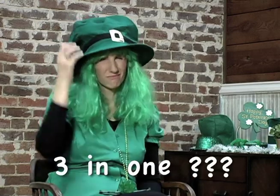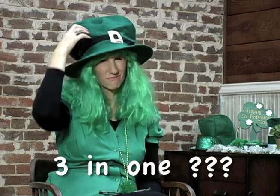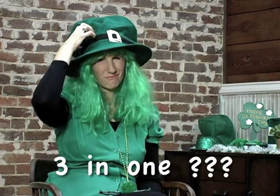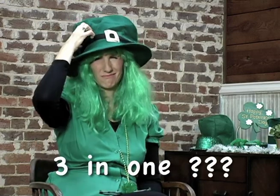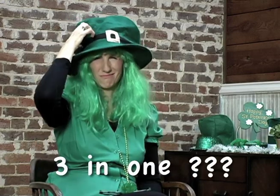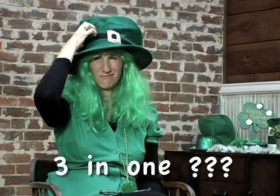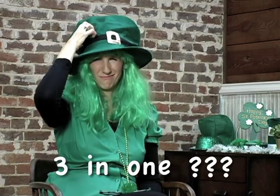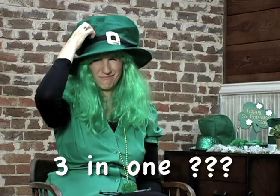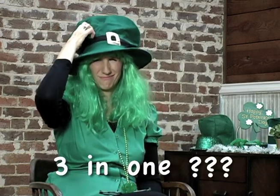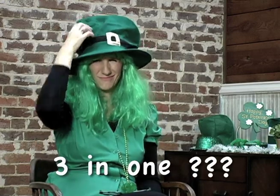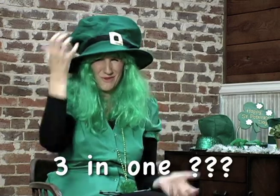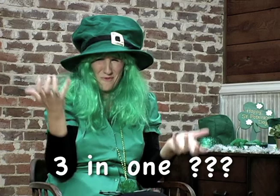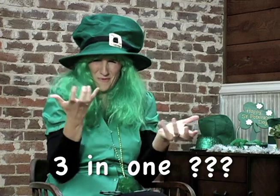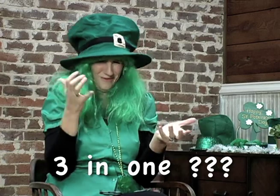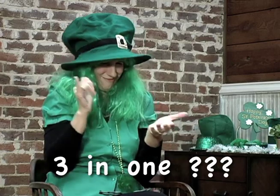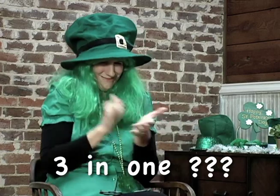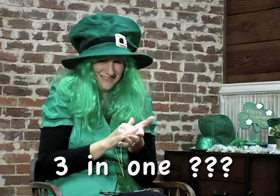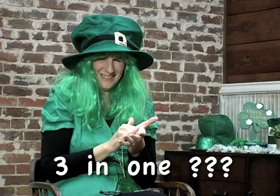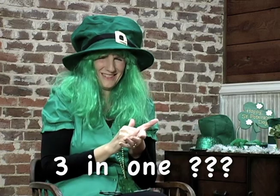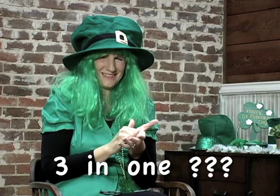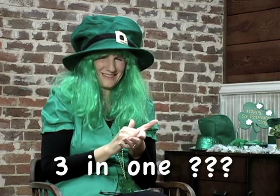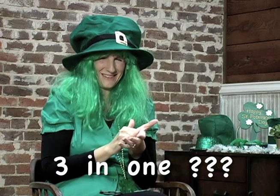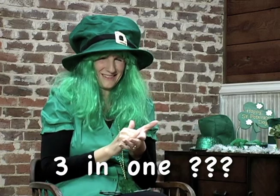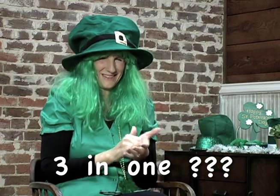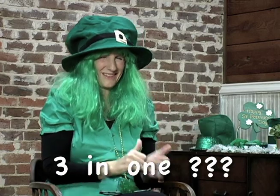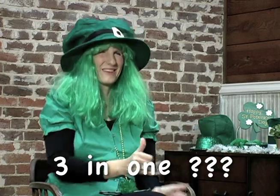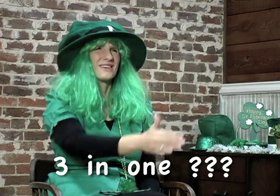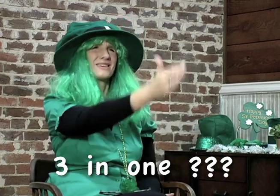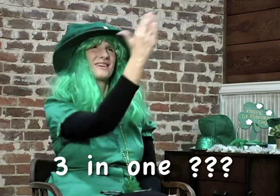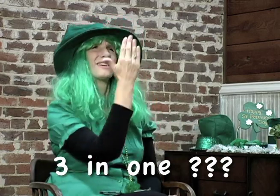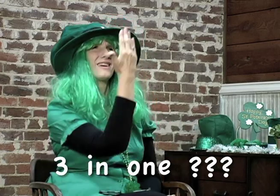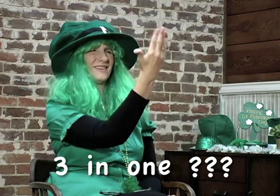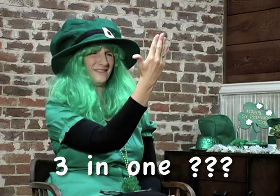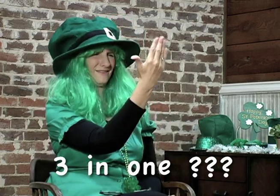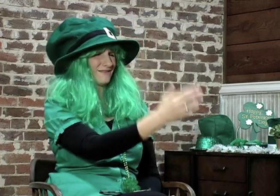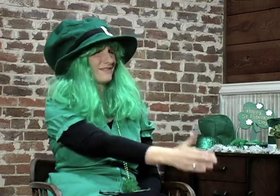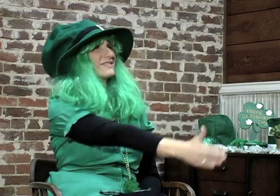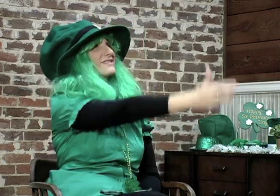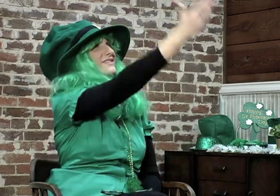Three different people in one? What does that mean? God?